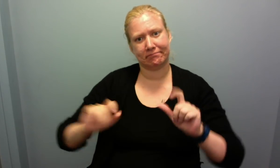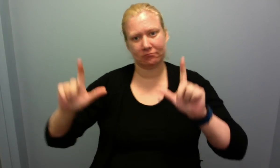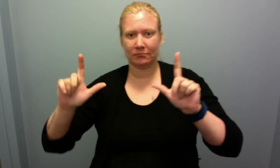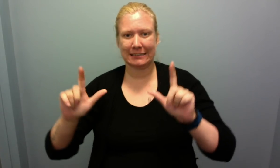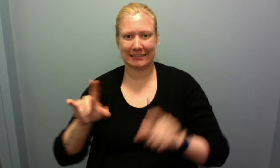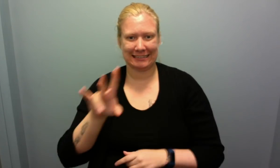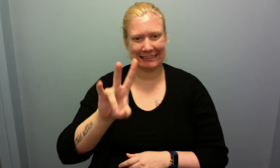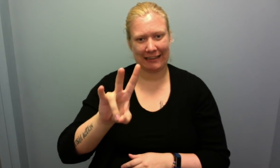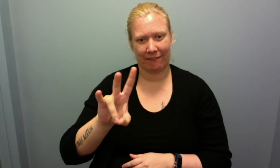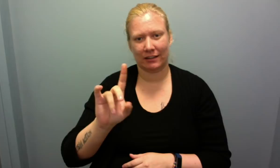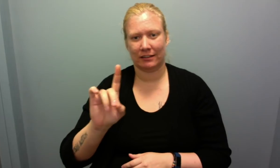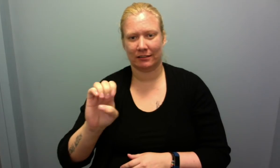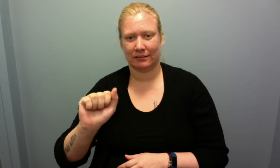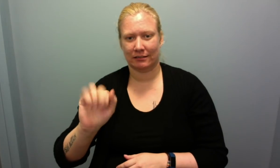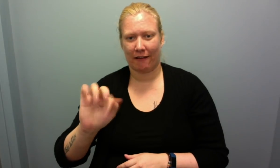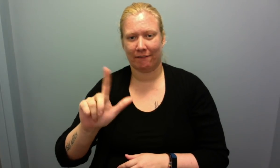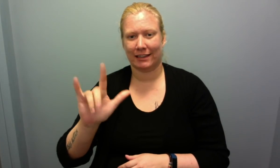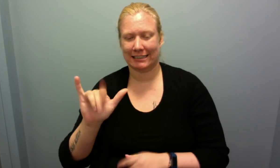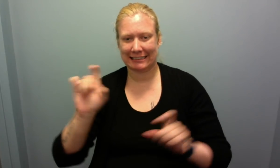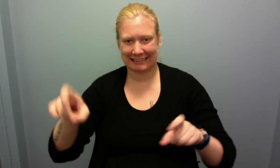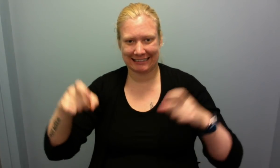the 7 deathly sins.